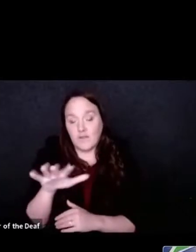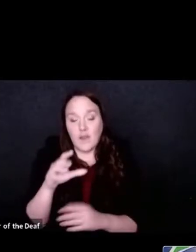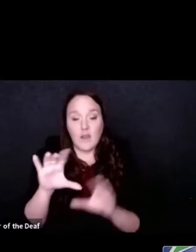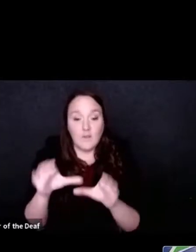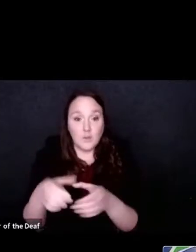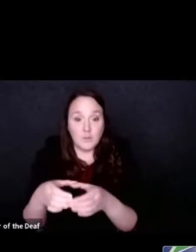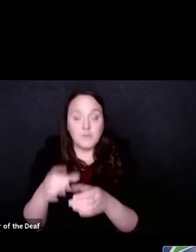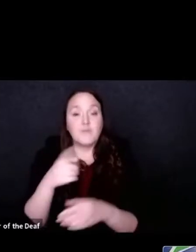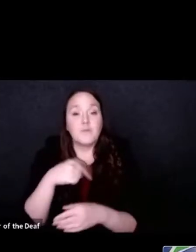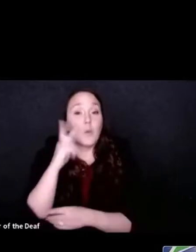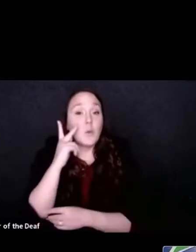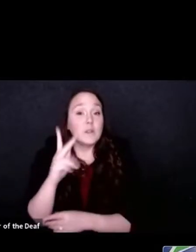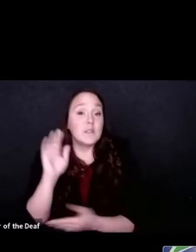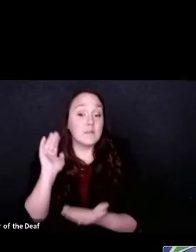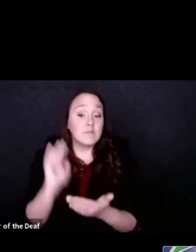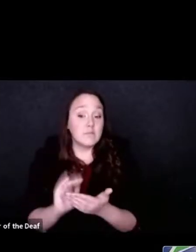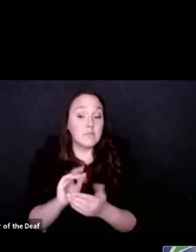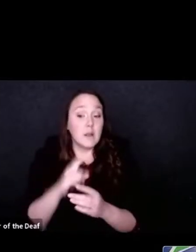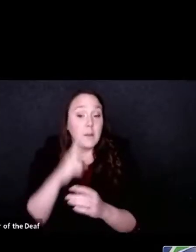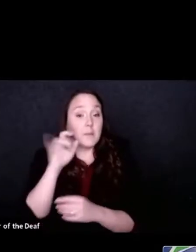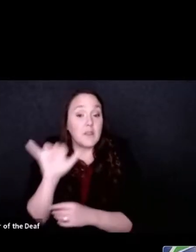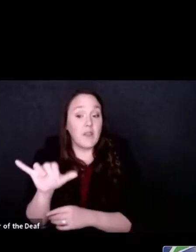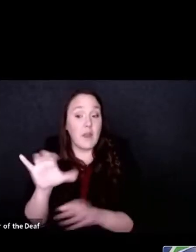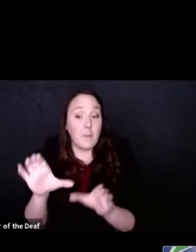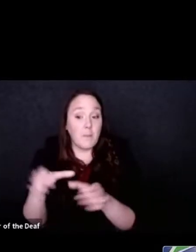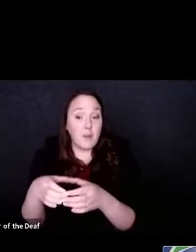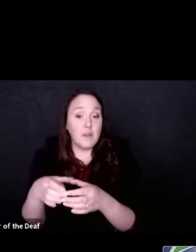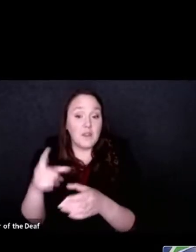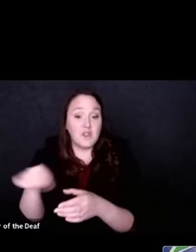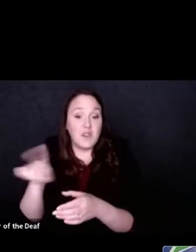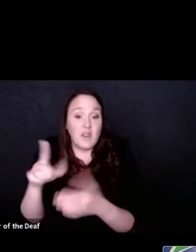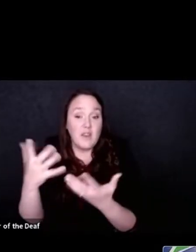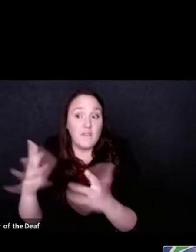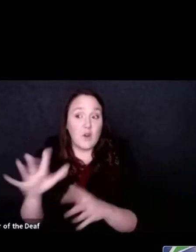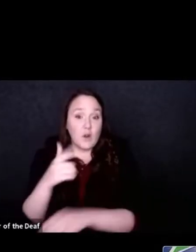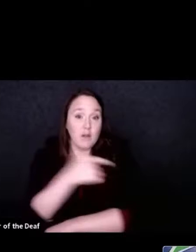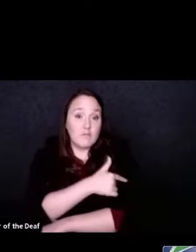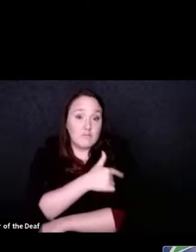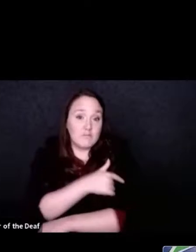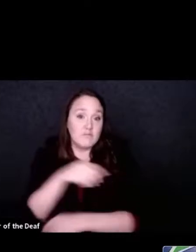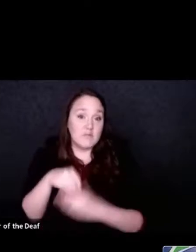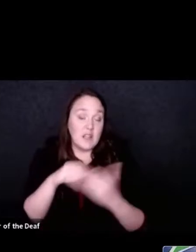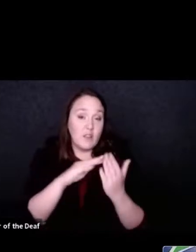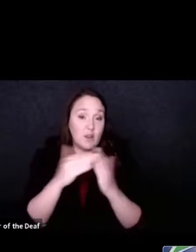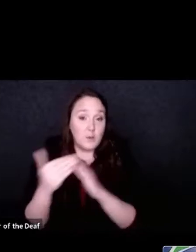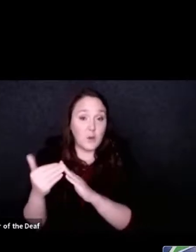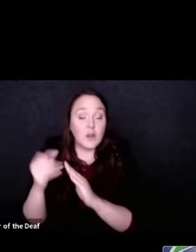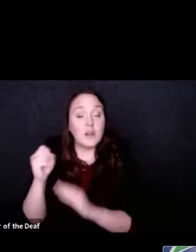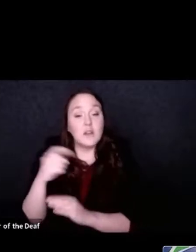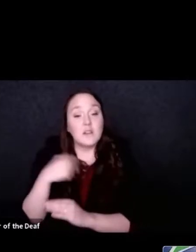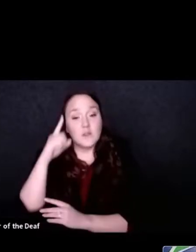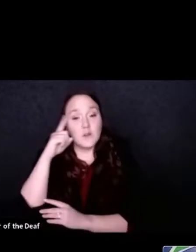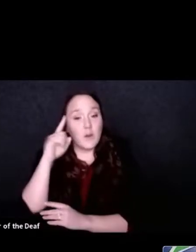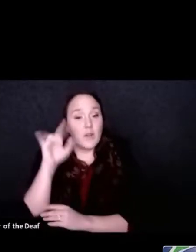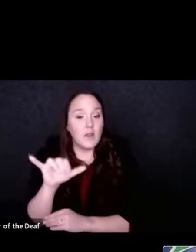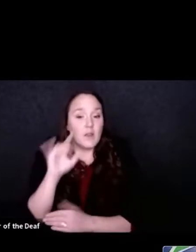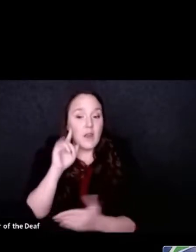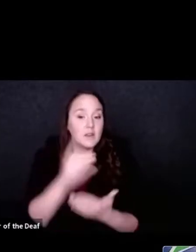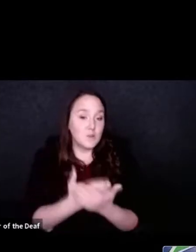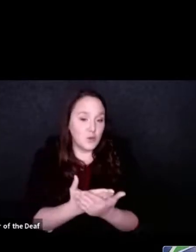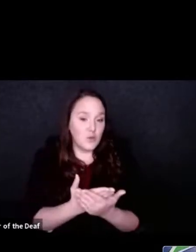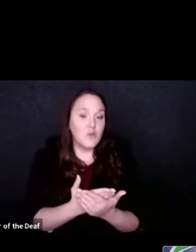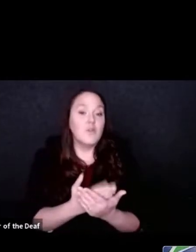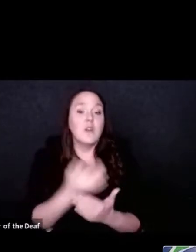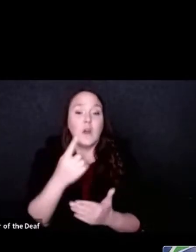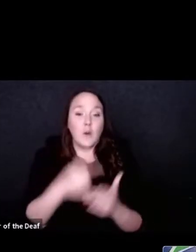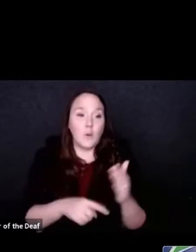think we're seeing that decline because that population's who's largely been vaccinated in our community. And so I think it's a testament to